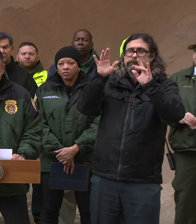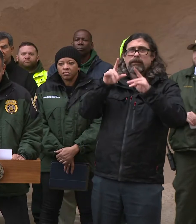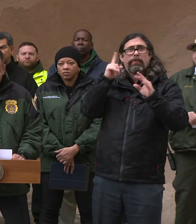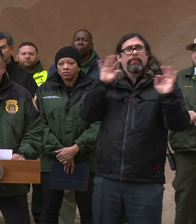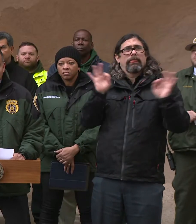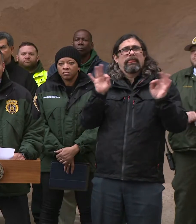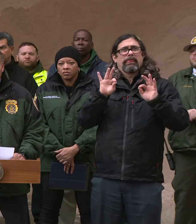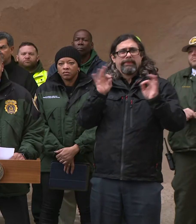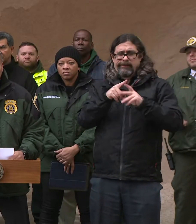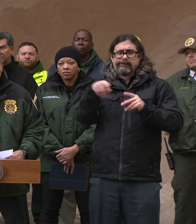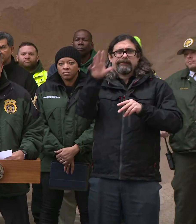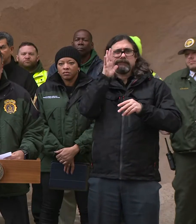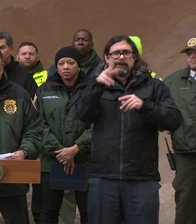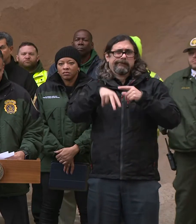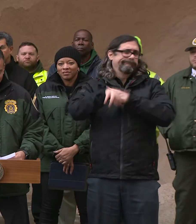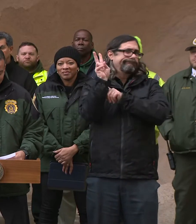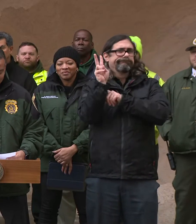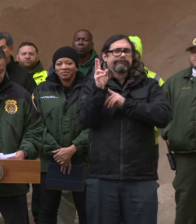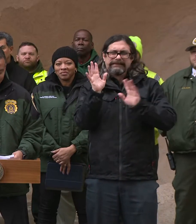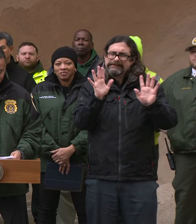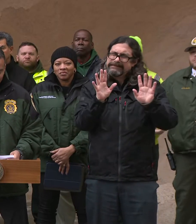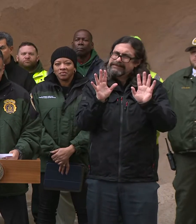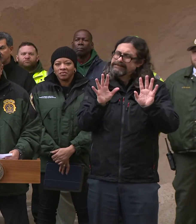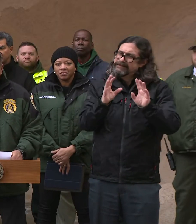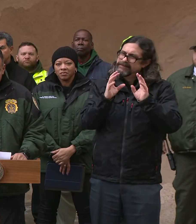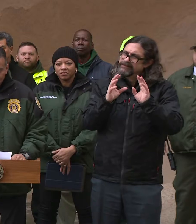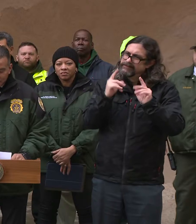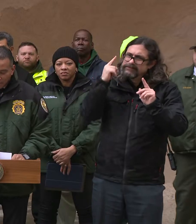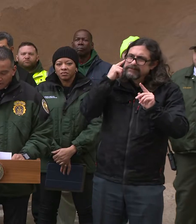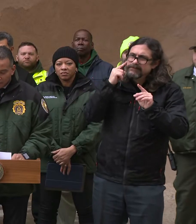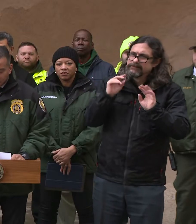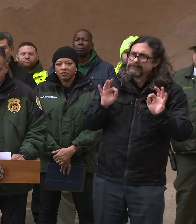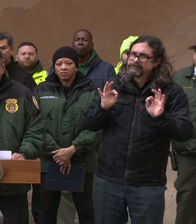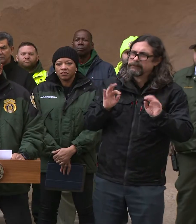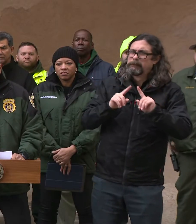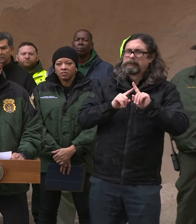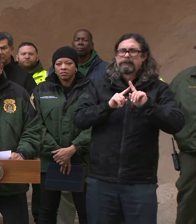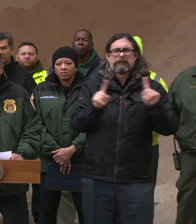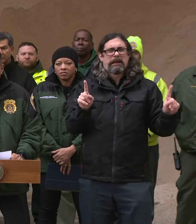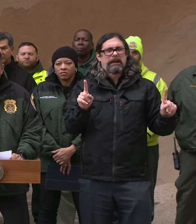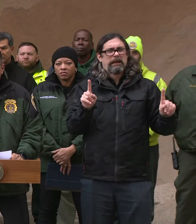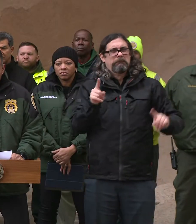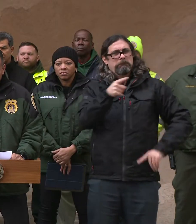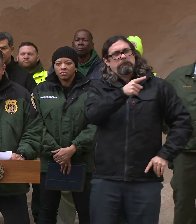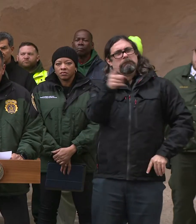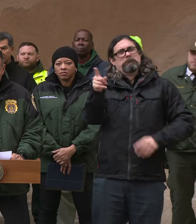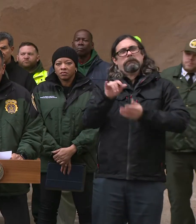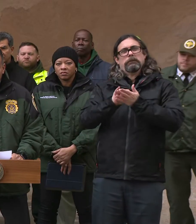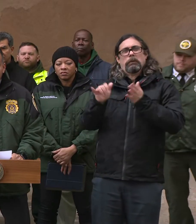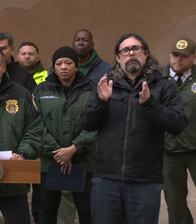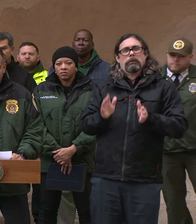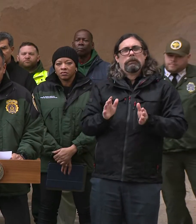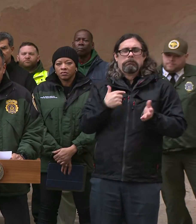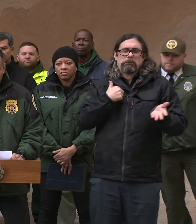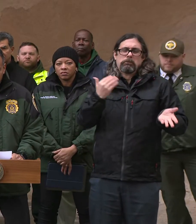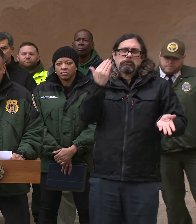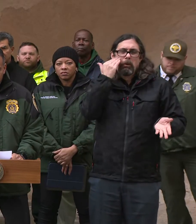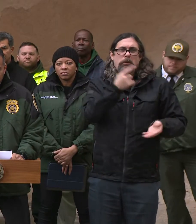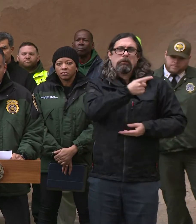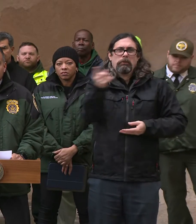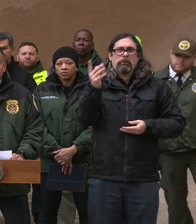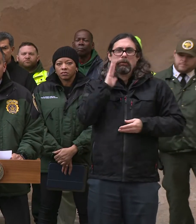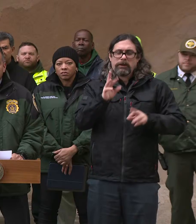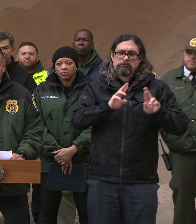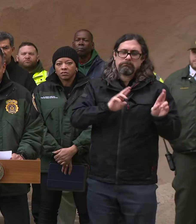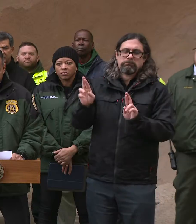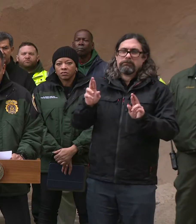let's just say you shouldn't quit your day job. At this time tomorrow, snow will be falling across the city, reaching plowable depth of 2 inches